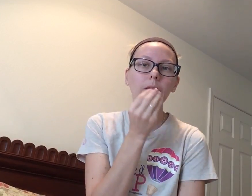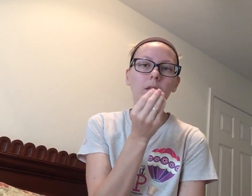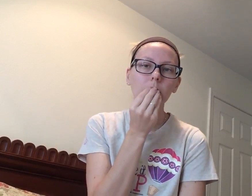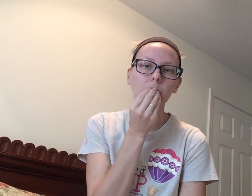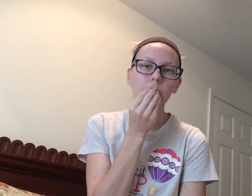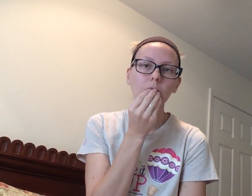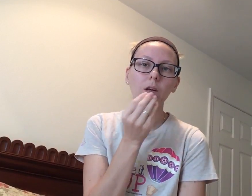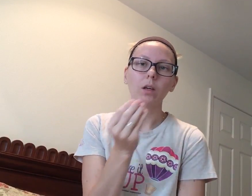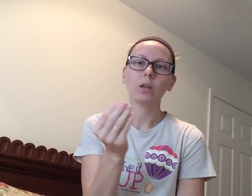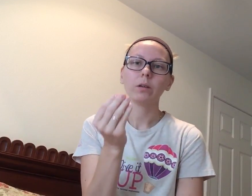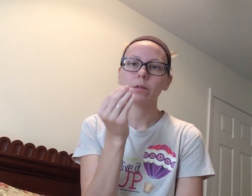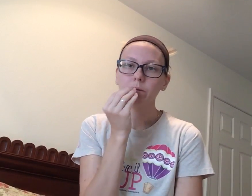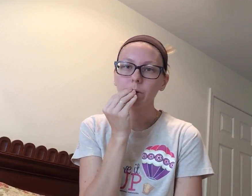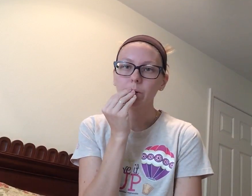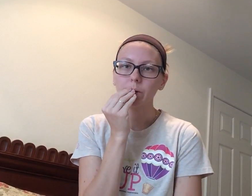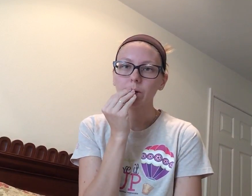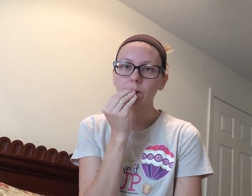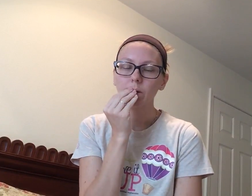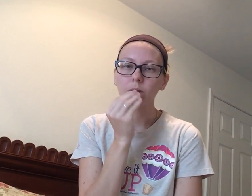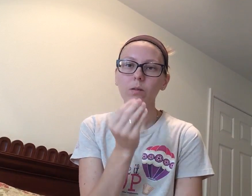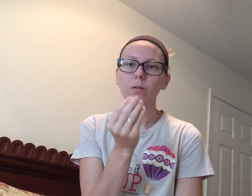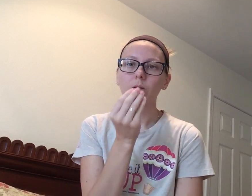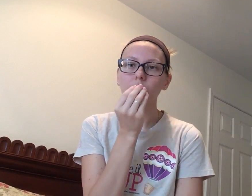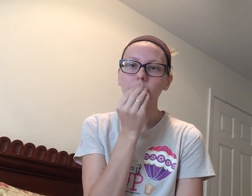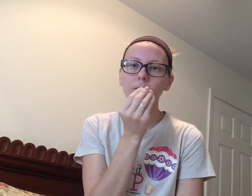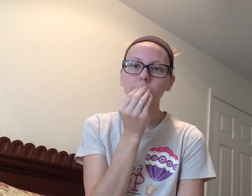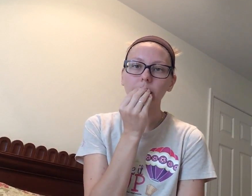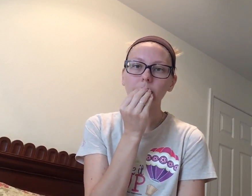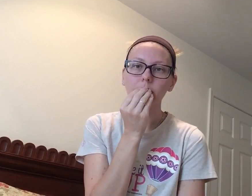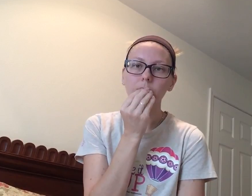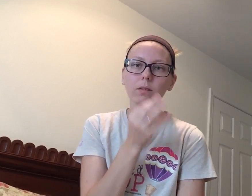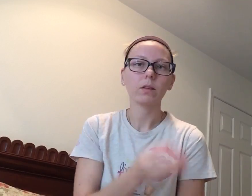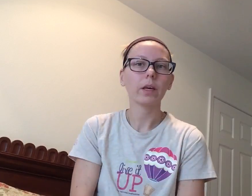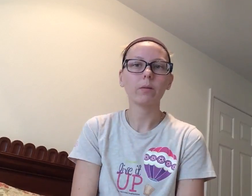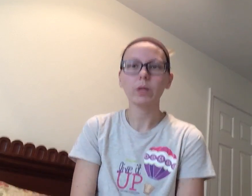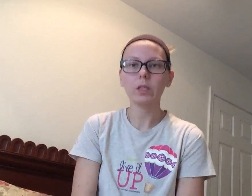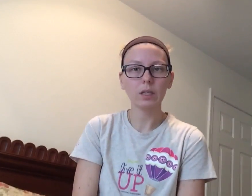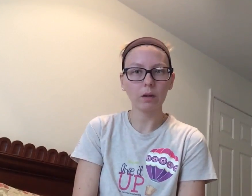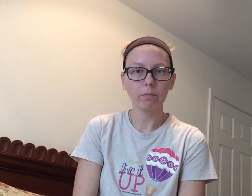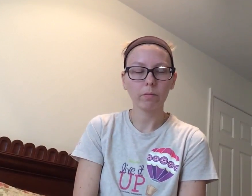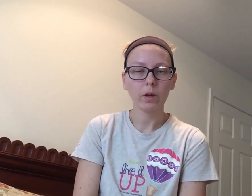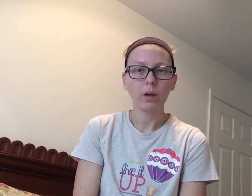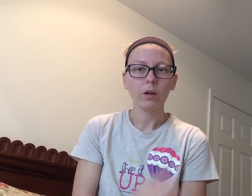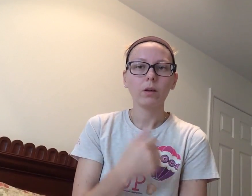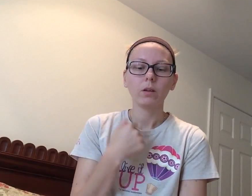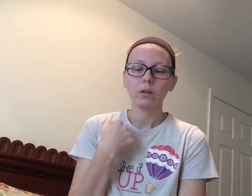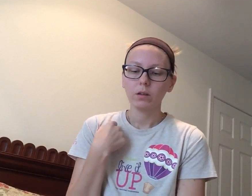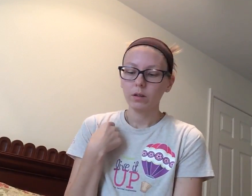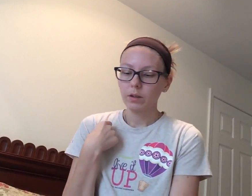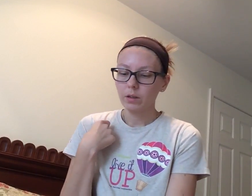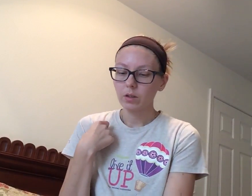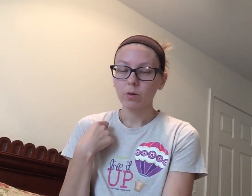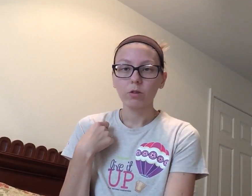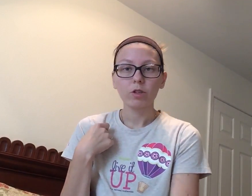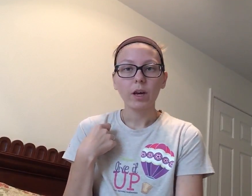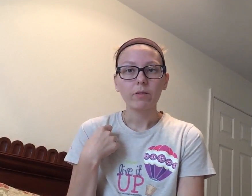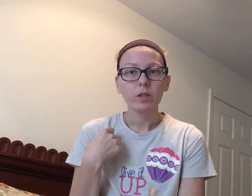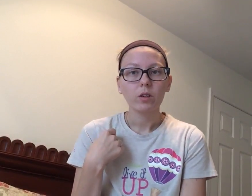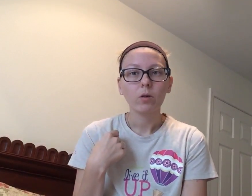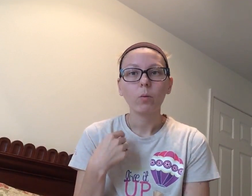eat, food. Okay? They can be the same. So you just have to know